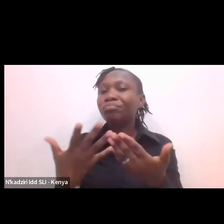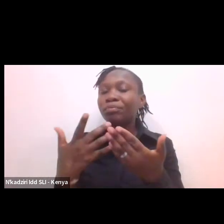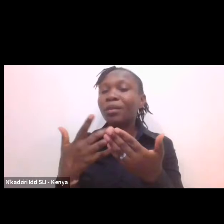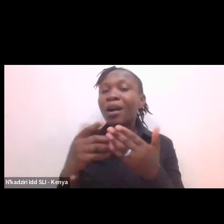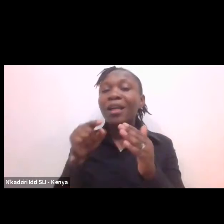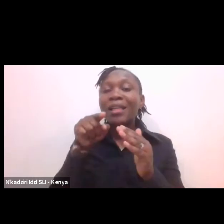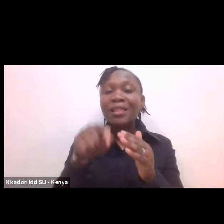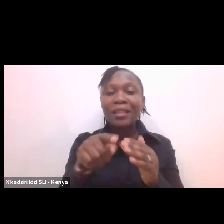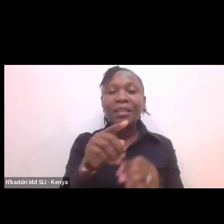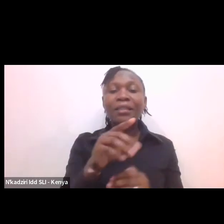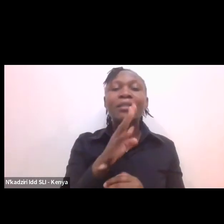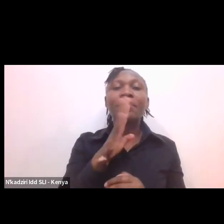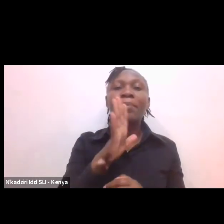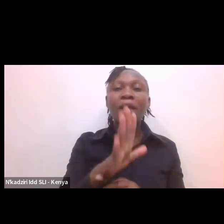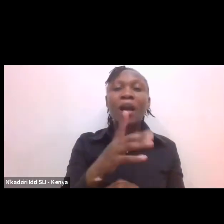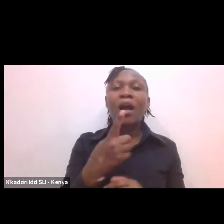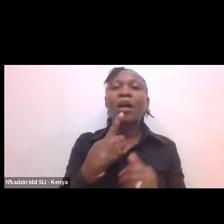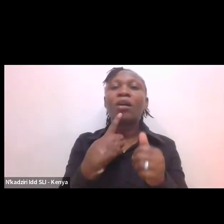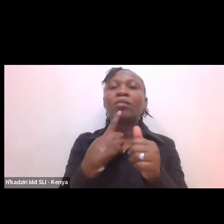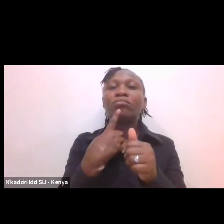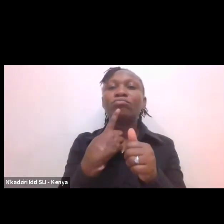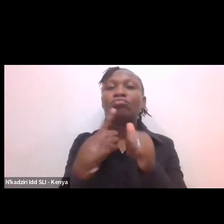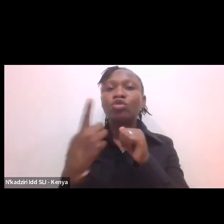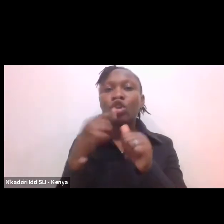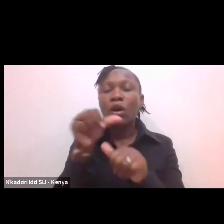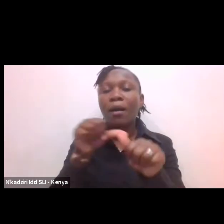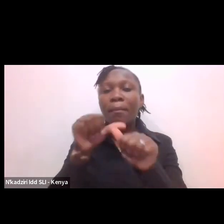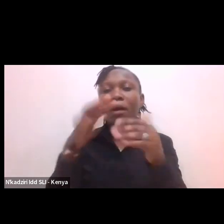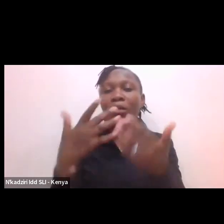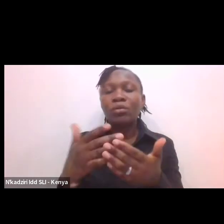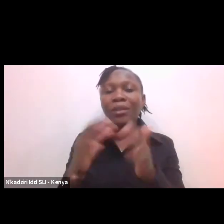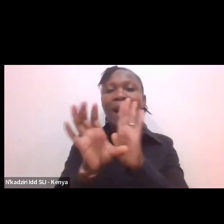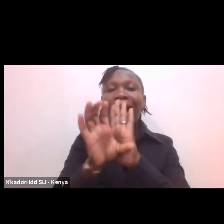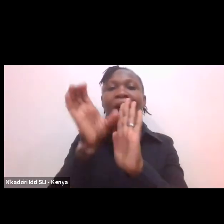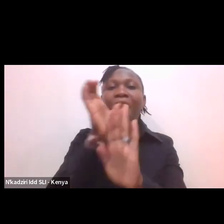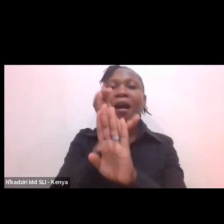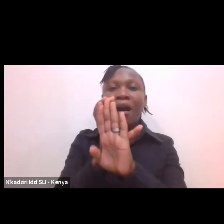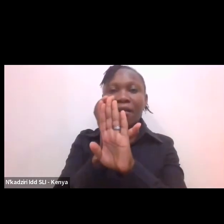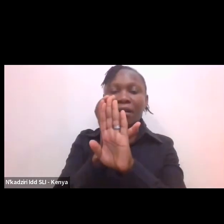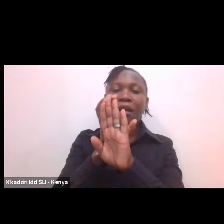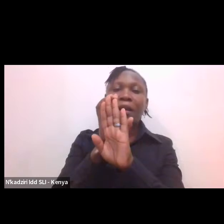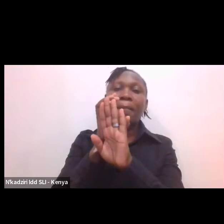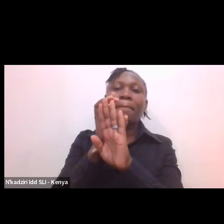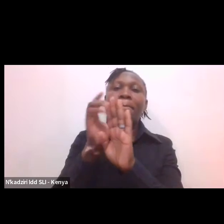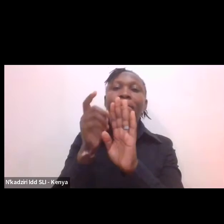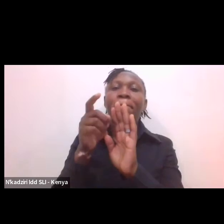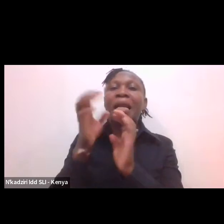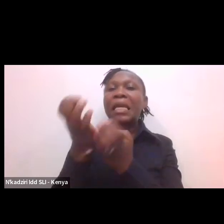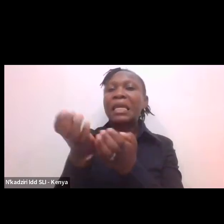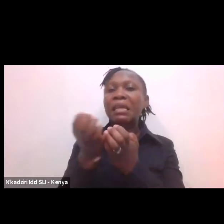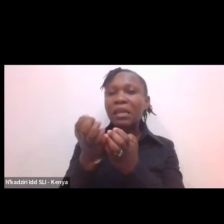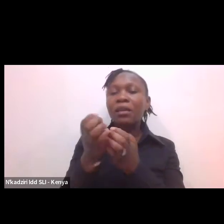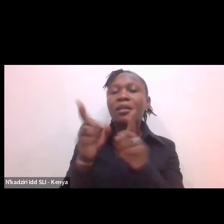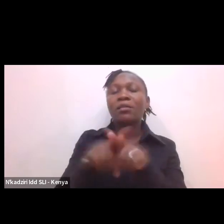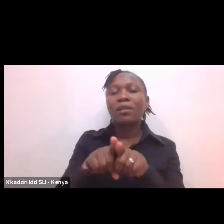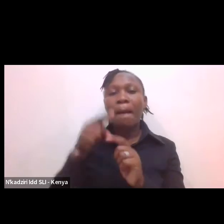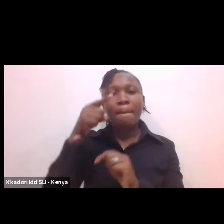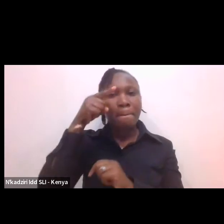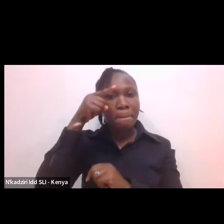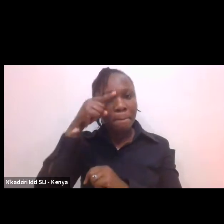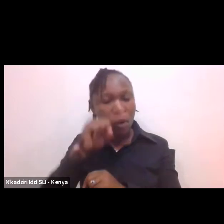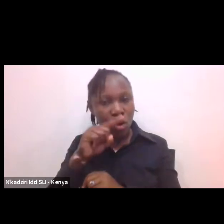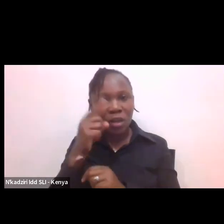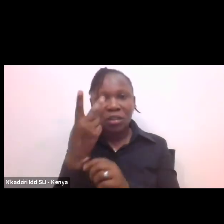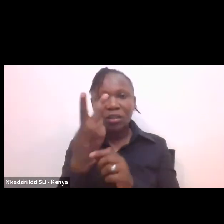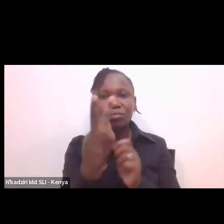talk about curriculum needs and how that needs to work hand in hand with policy. In many cases, the curriculum